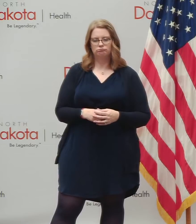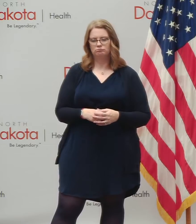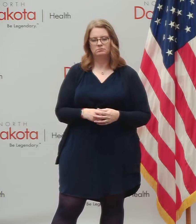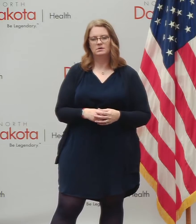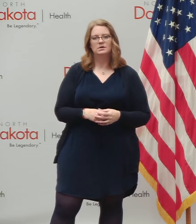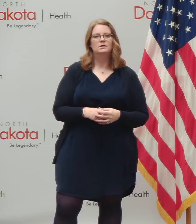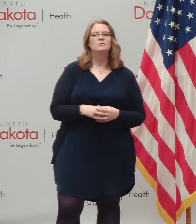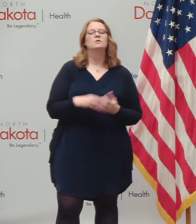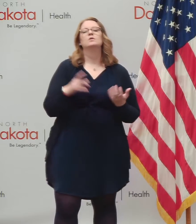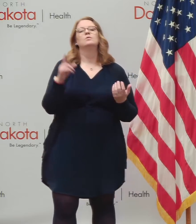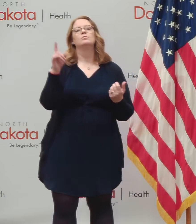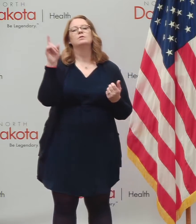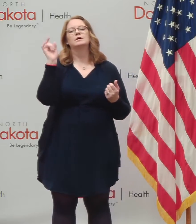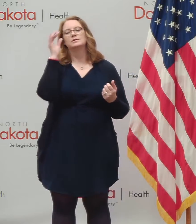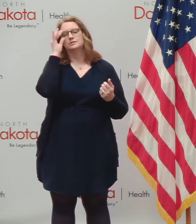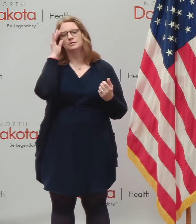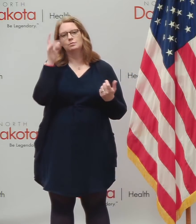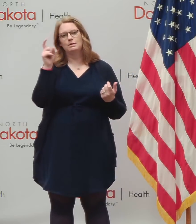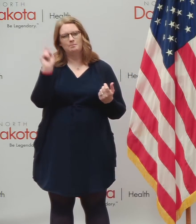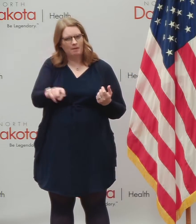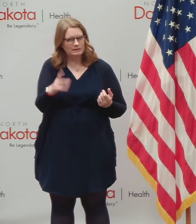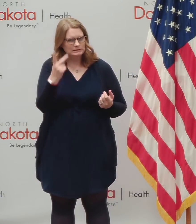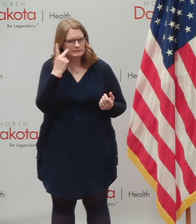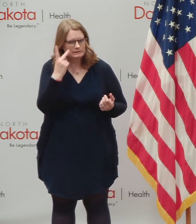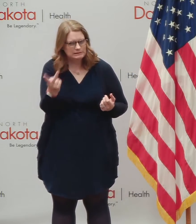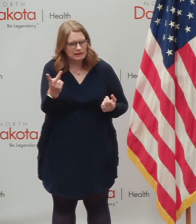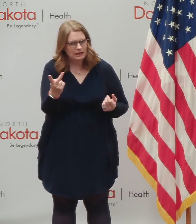We need to see that the